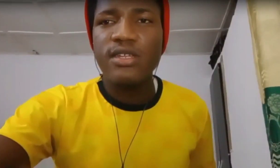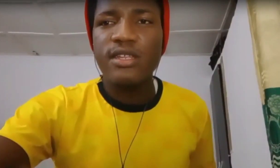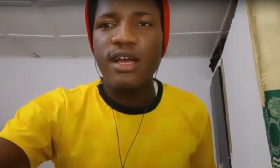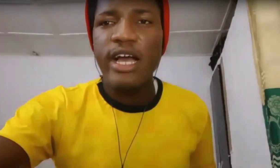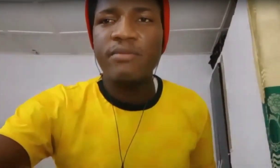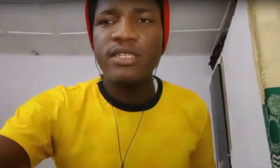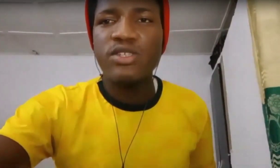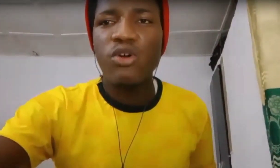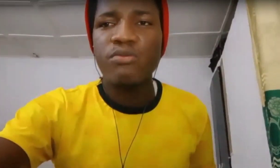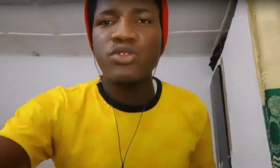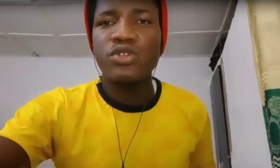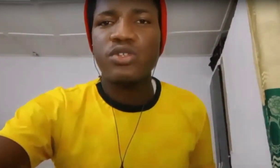Austin